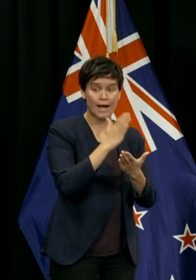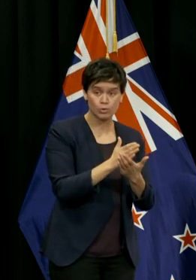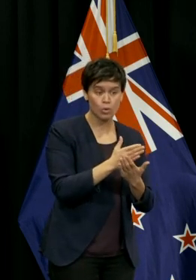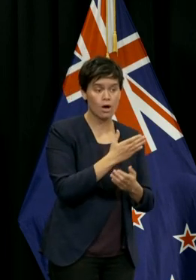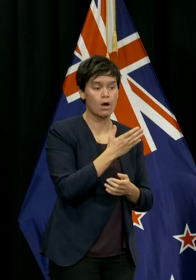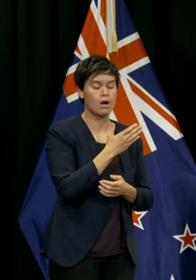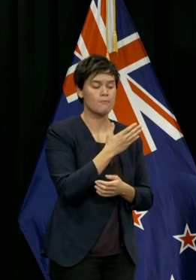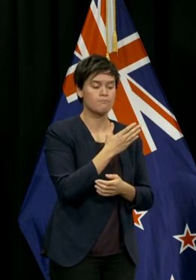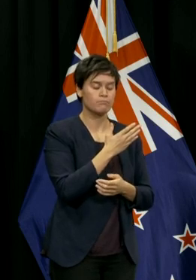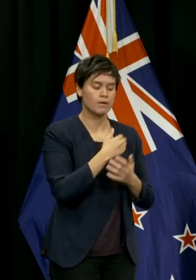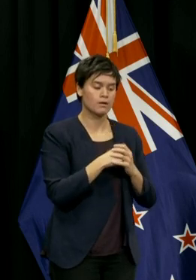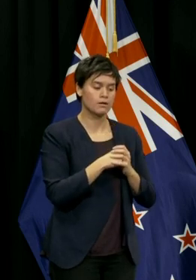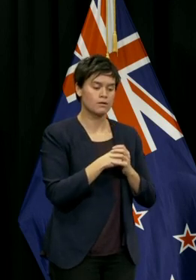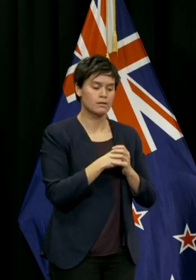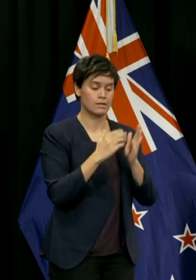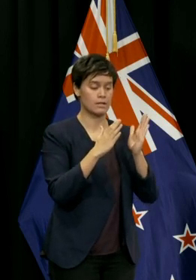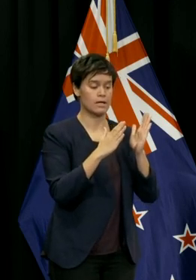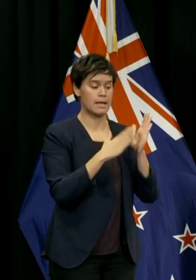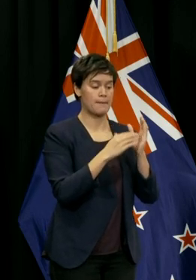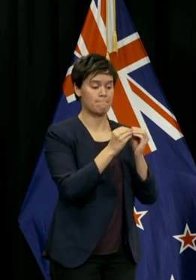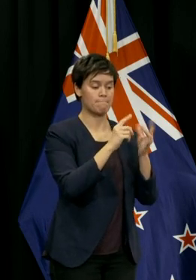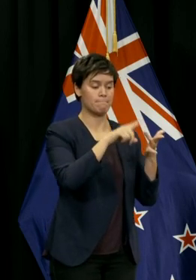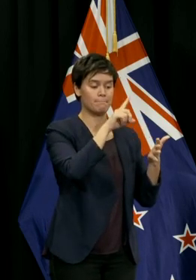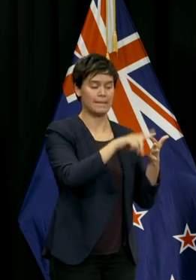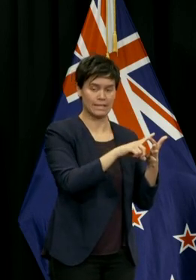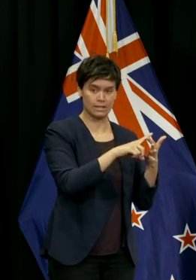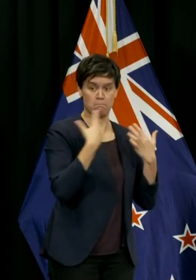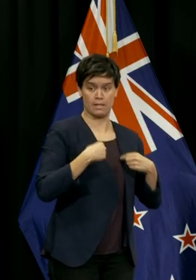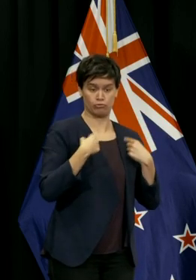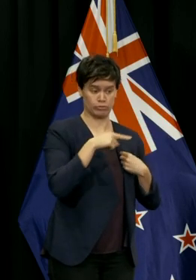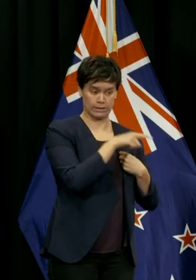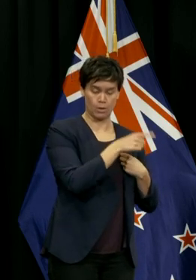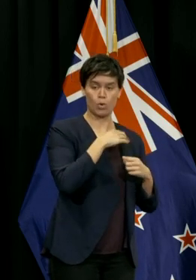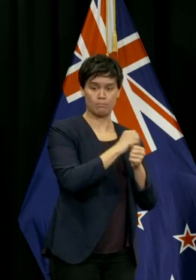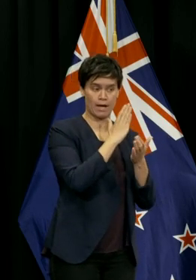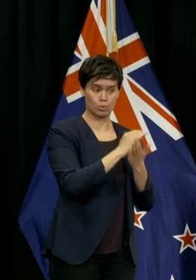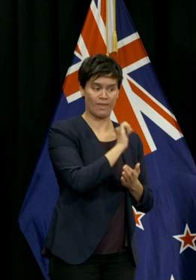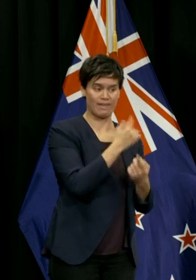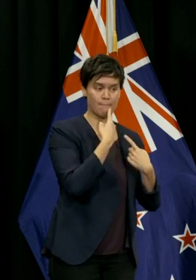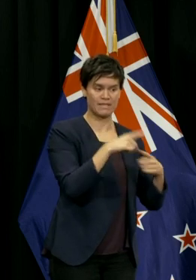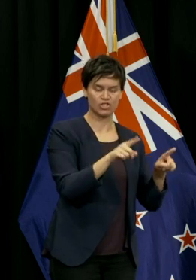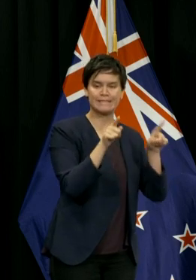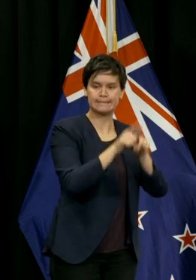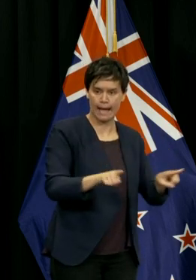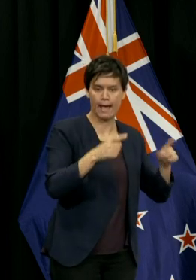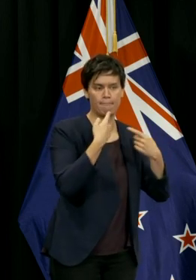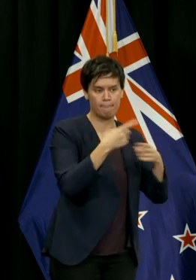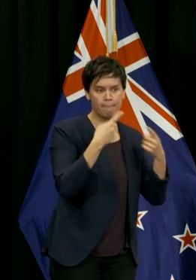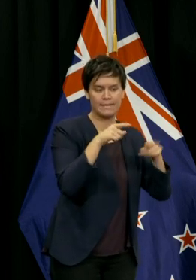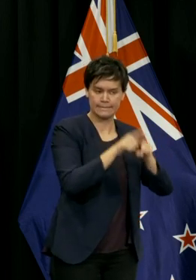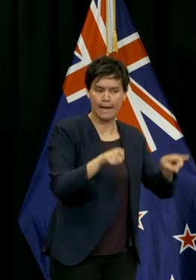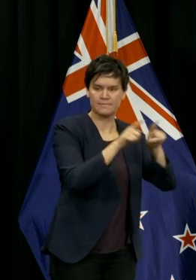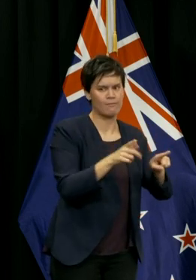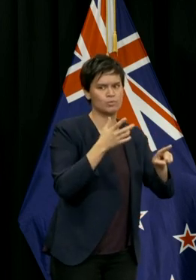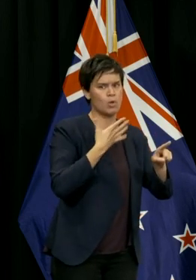responses coming from MB. We have a specific phone line established. They are working through all of the queries that are being asked, either